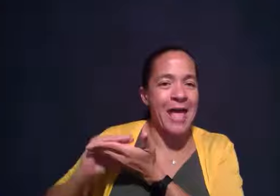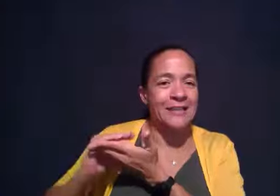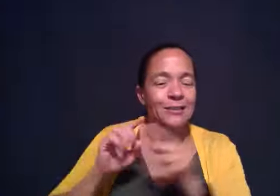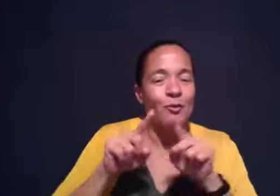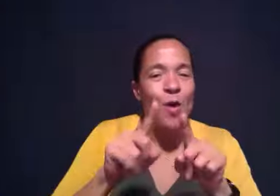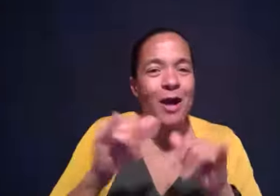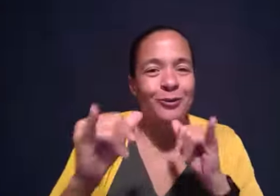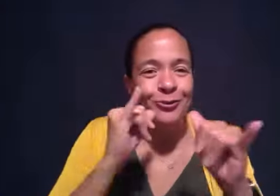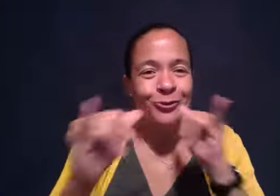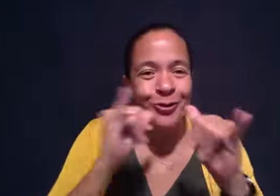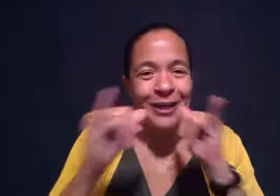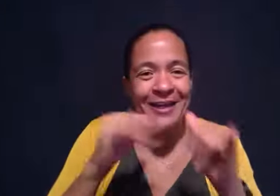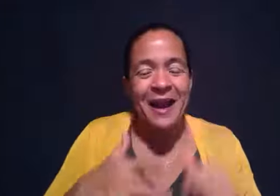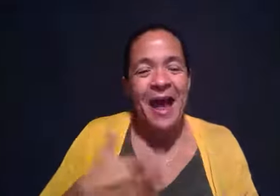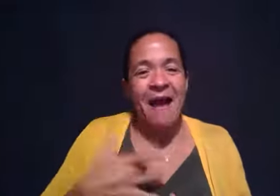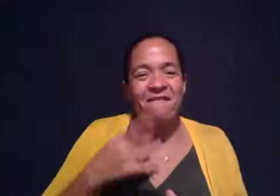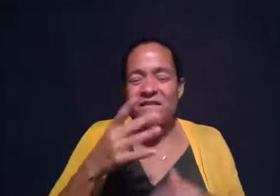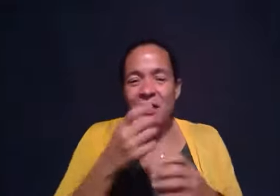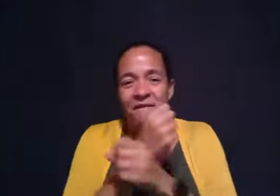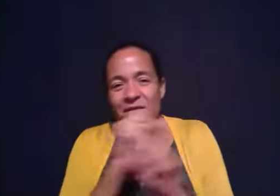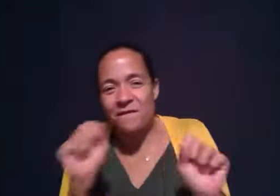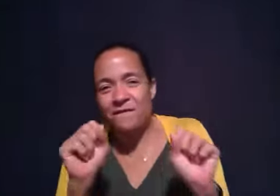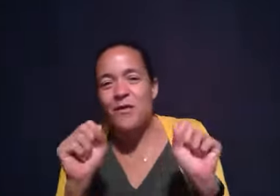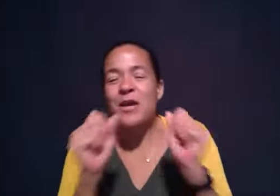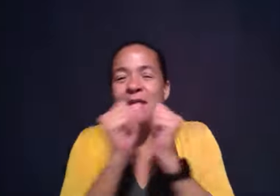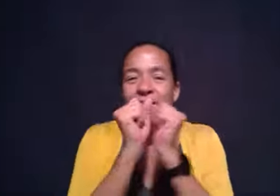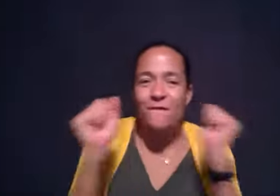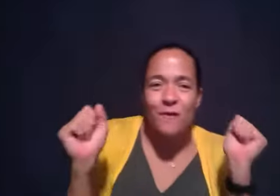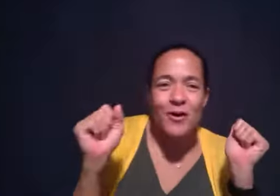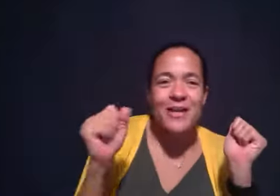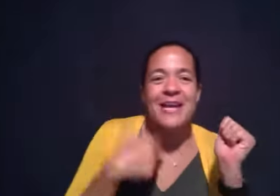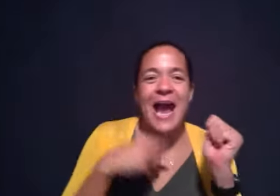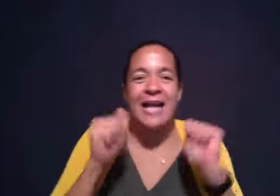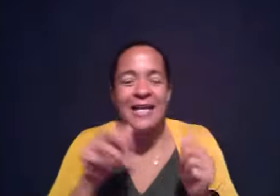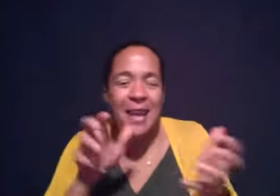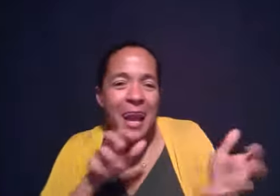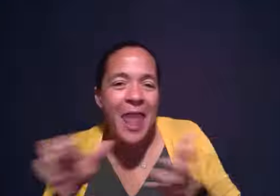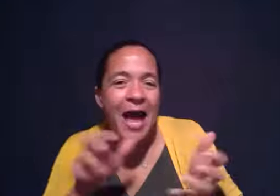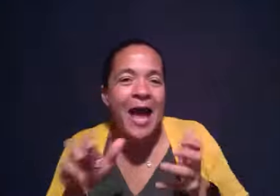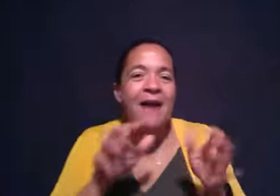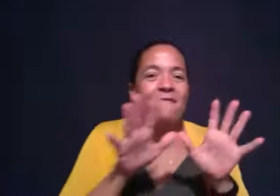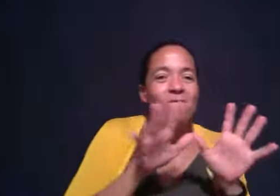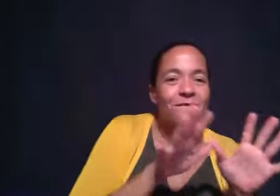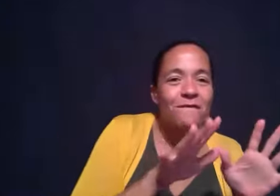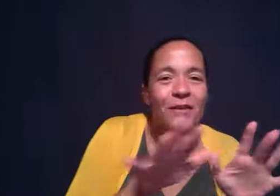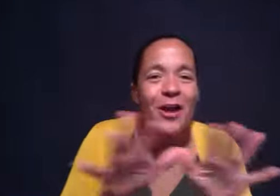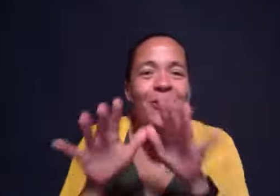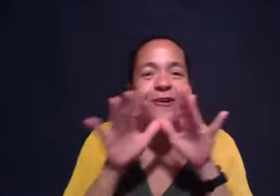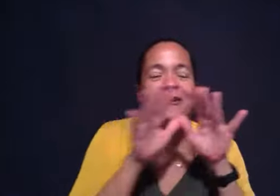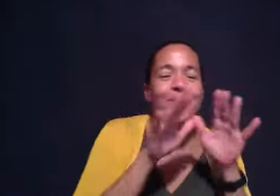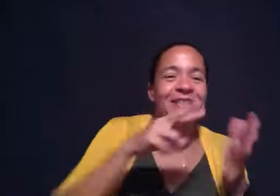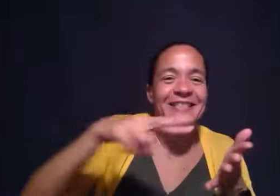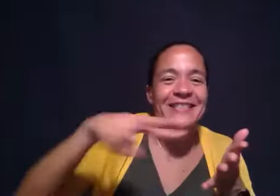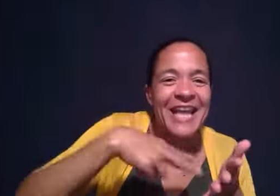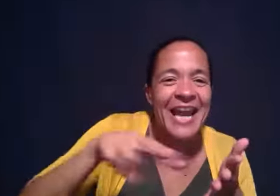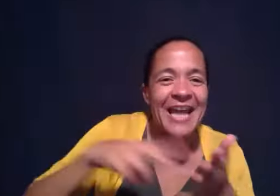can laugh, so that I can flirt, so that I can dance, so that I can giggle. Because for some reason, without it,